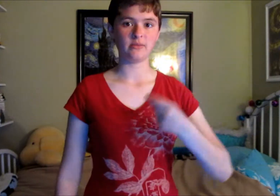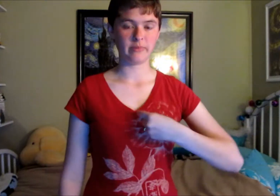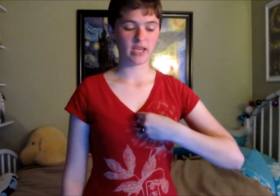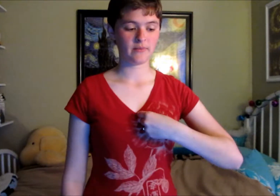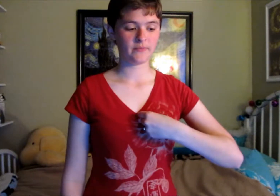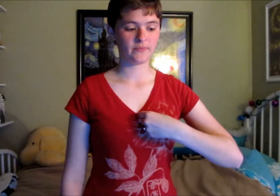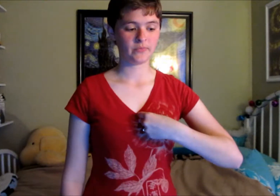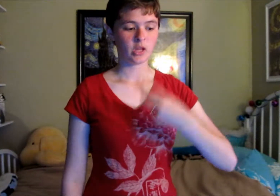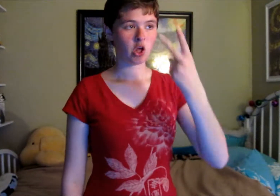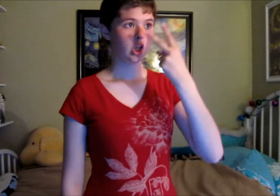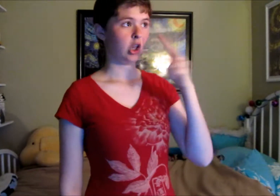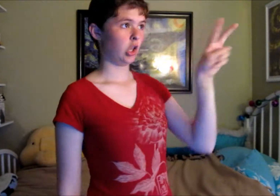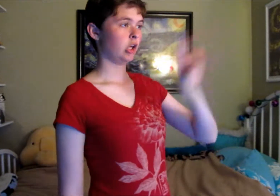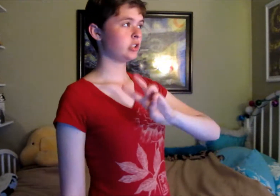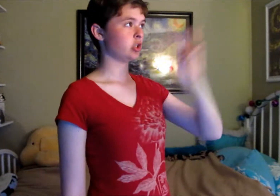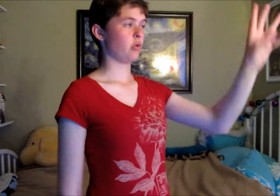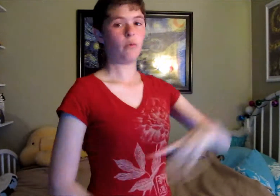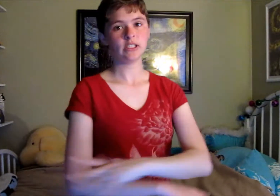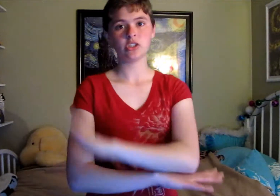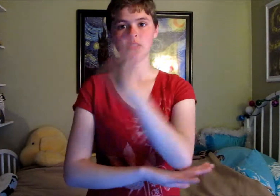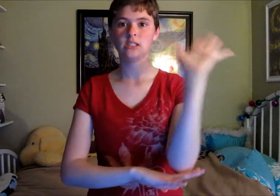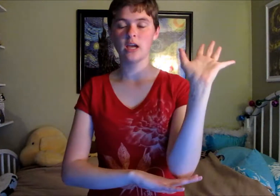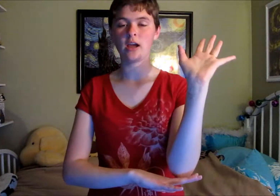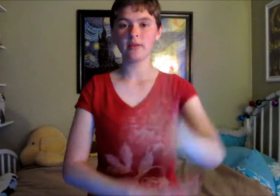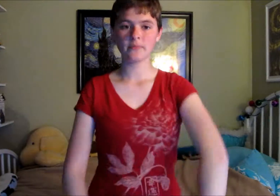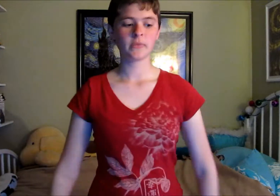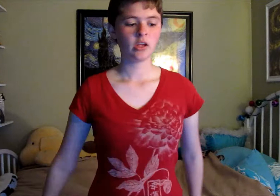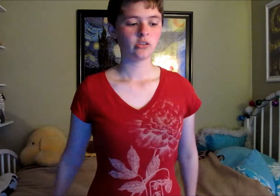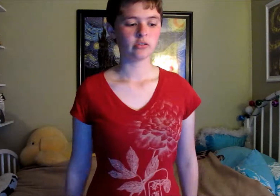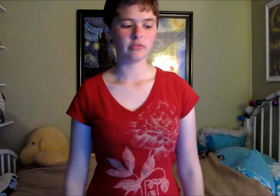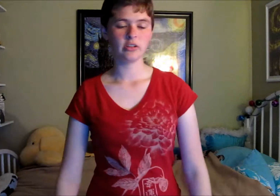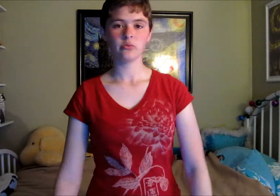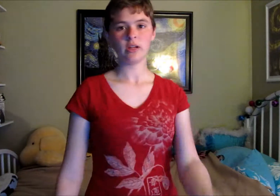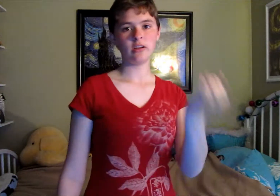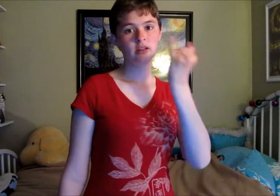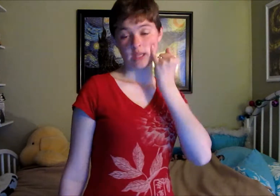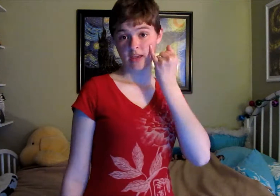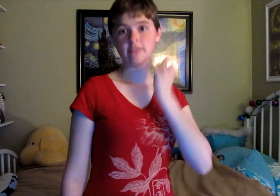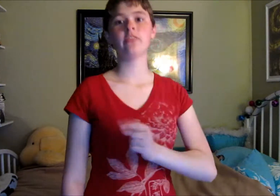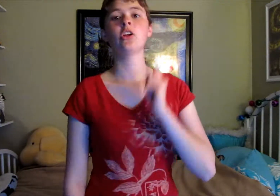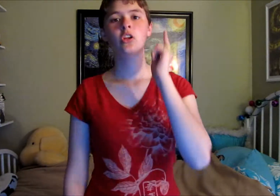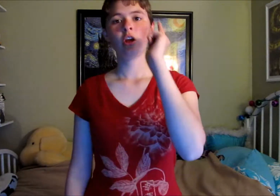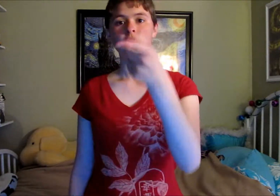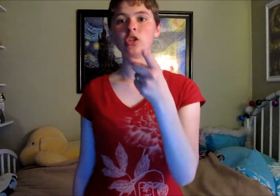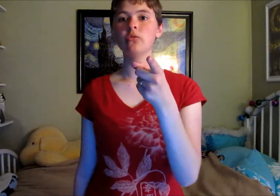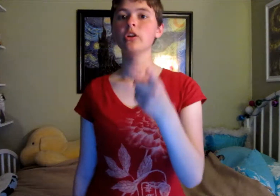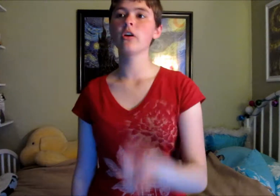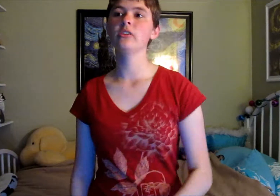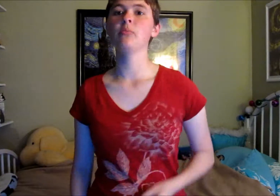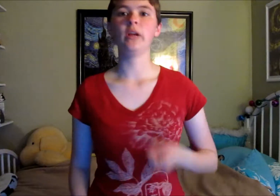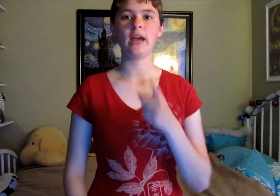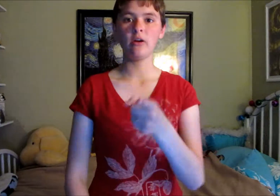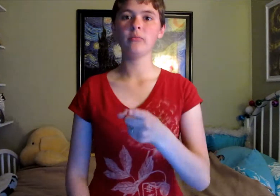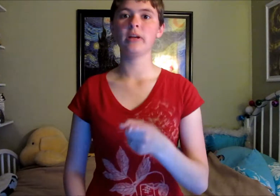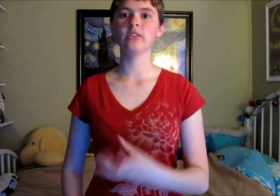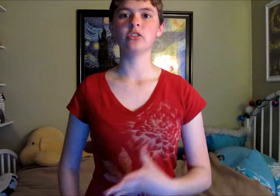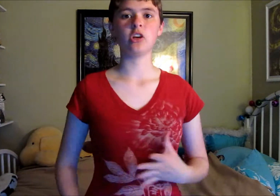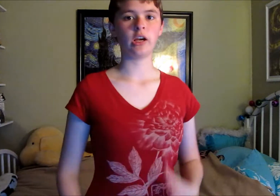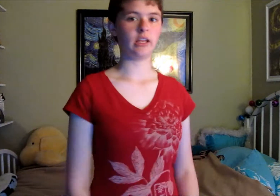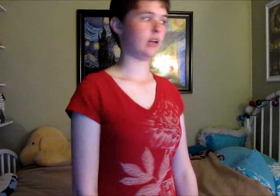me, look to the western sky. So for this one, if you're going to point out because you're talking not